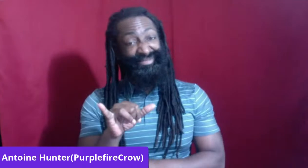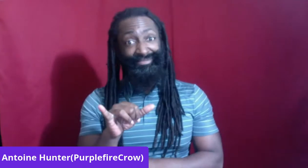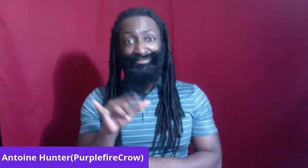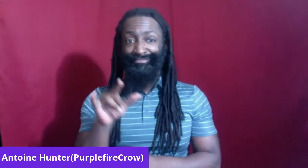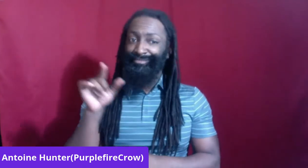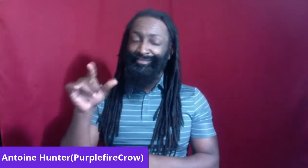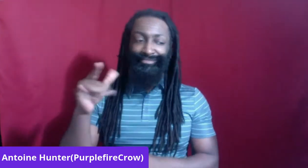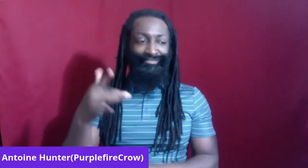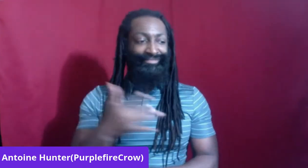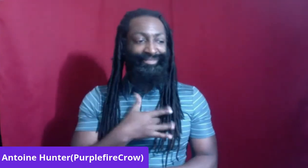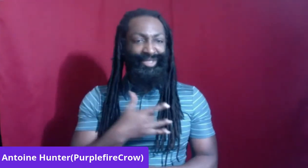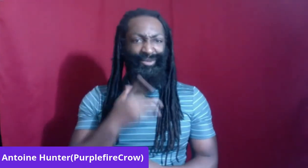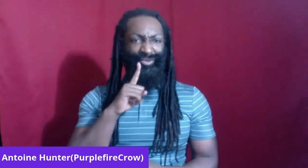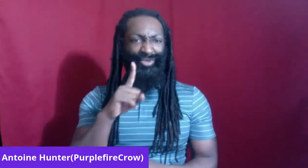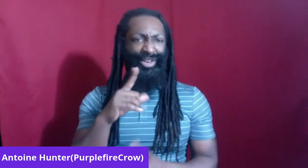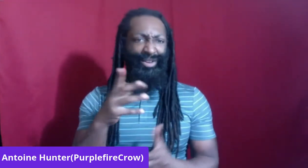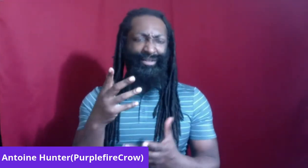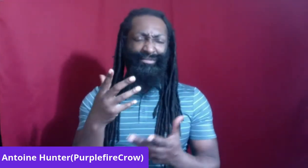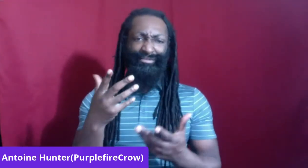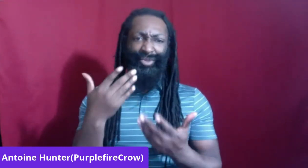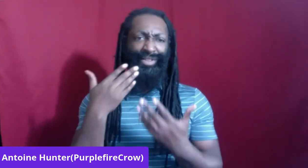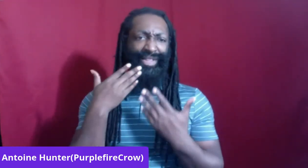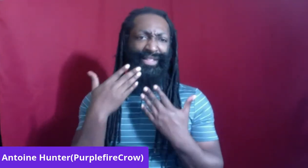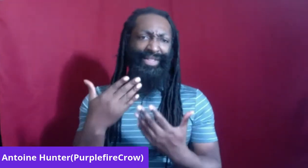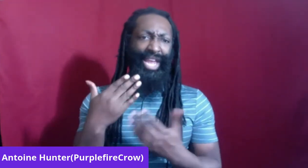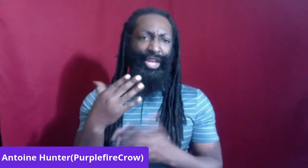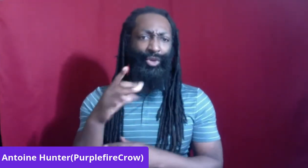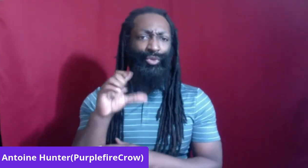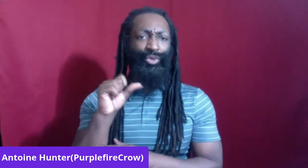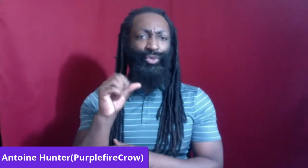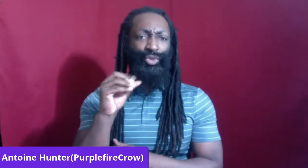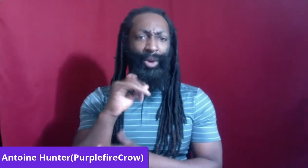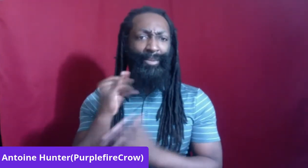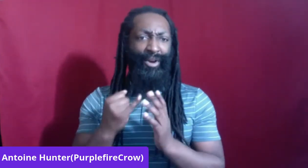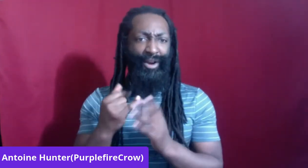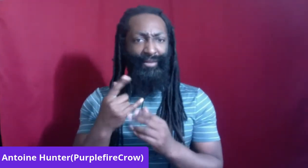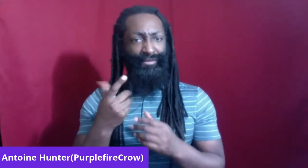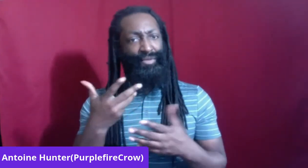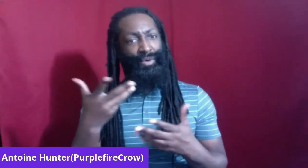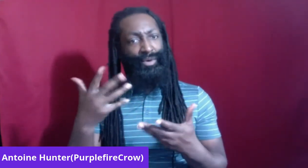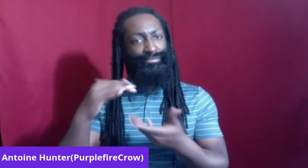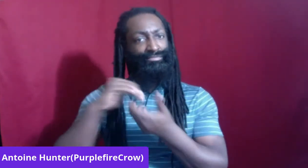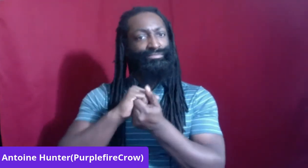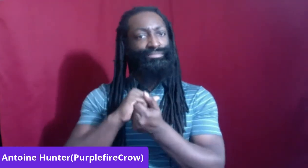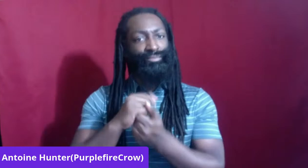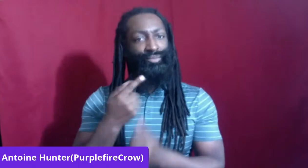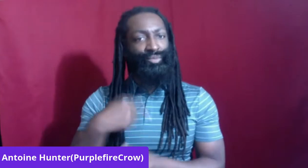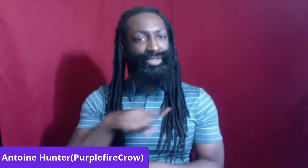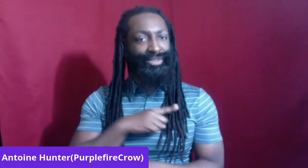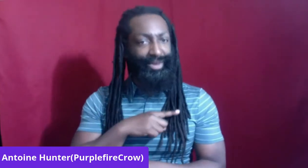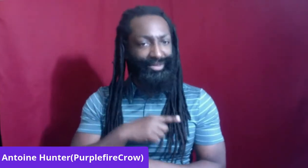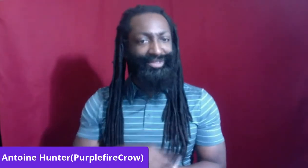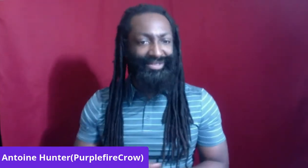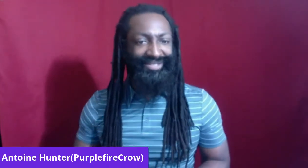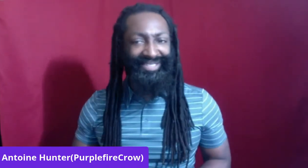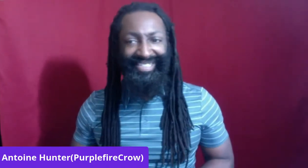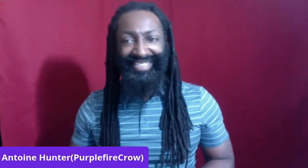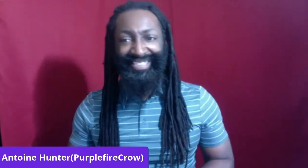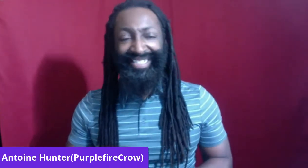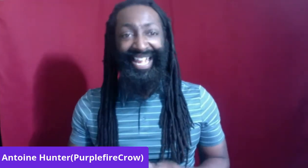So this goes from January to February 21st. Soma Arts. Thank you, Soma Arts, for partnering with us.